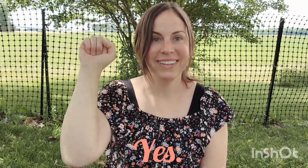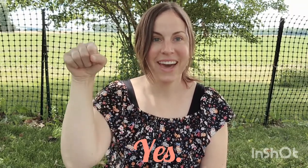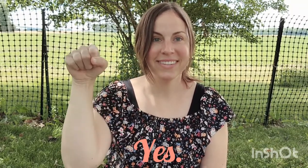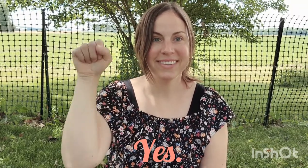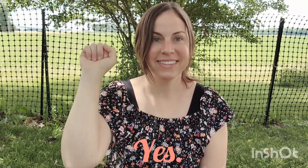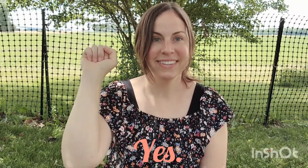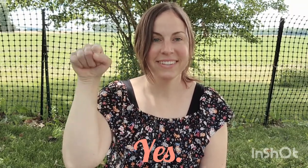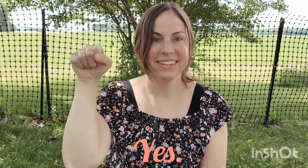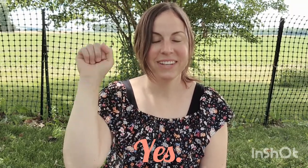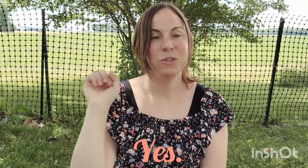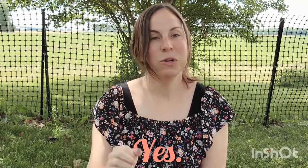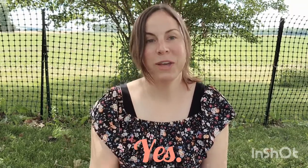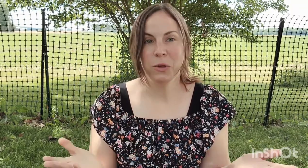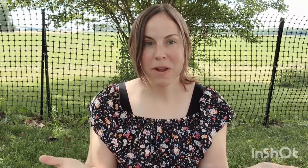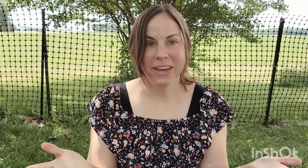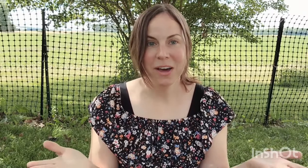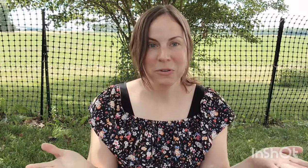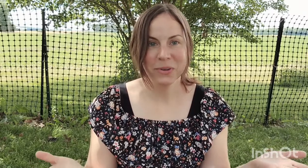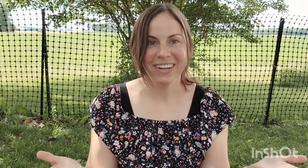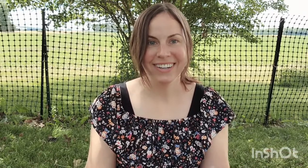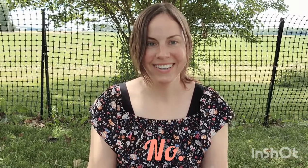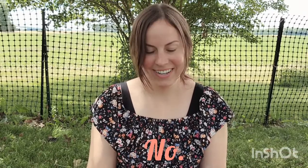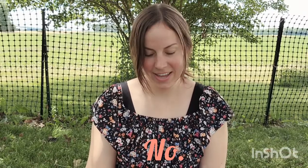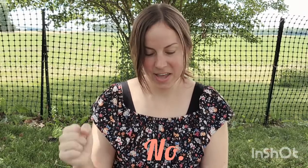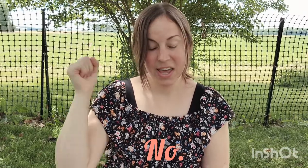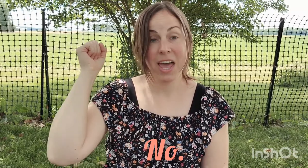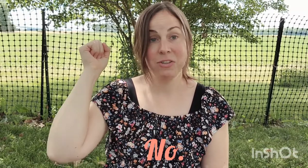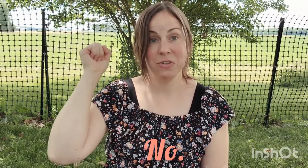Yes. Sort of like you're knocking on a door. And no.